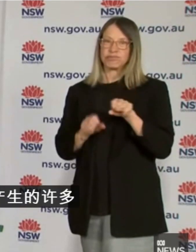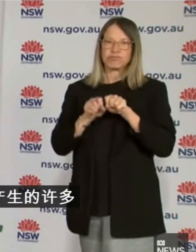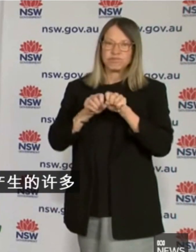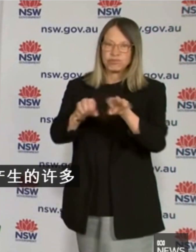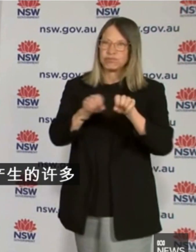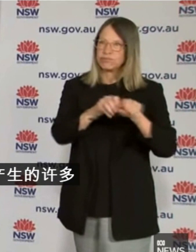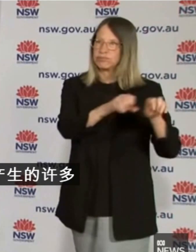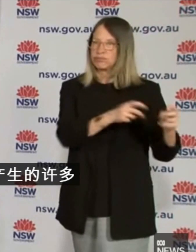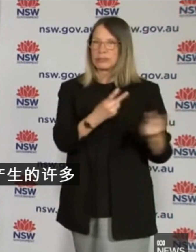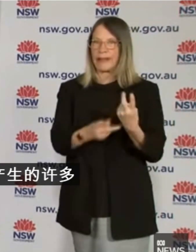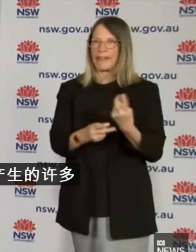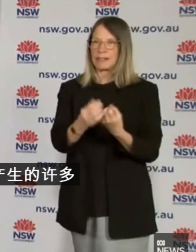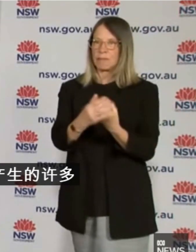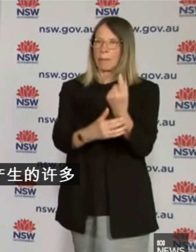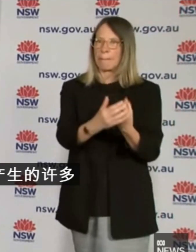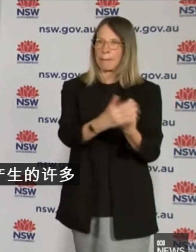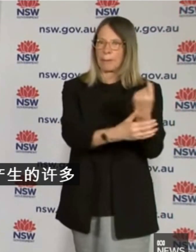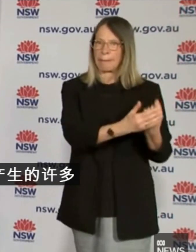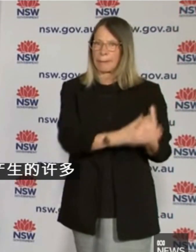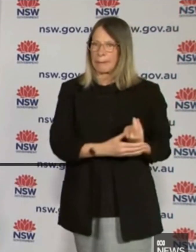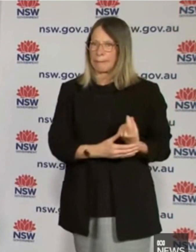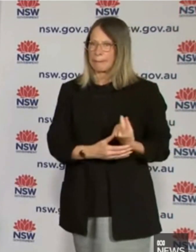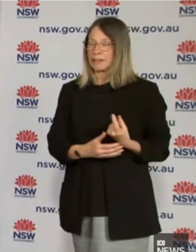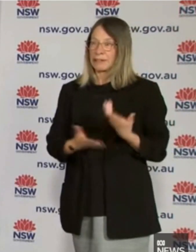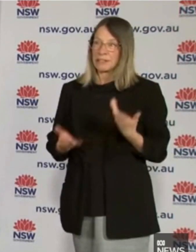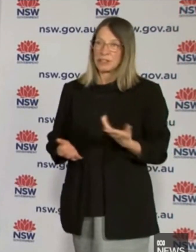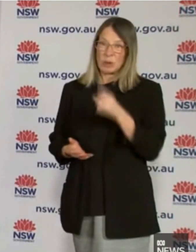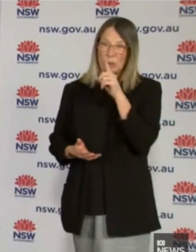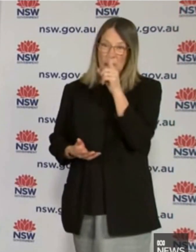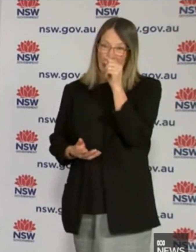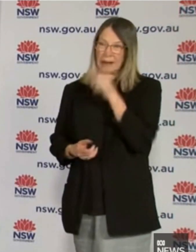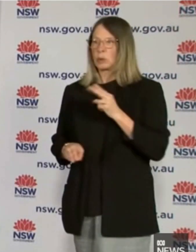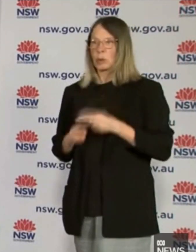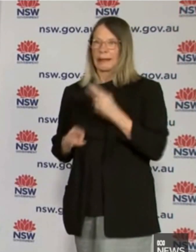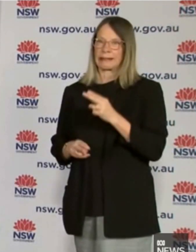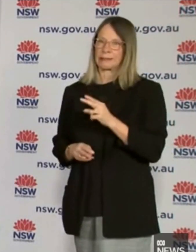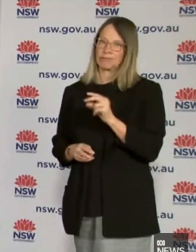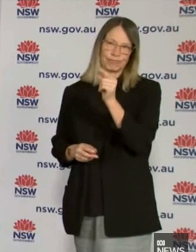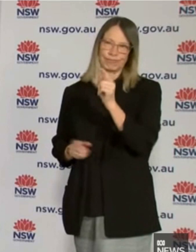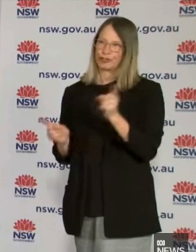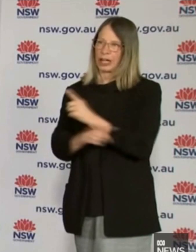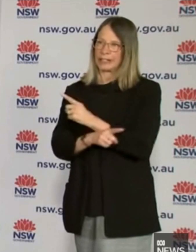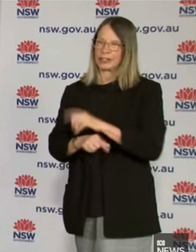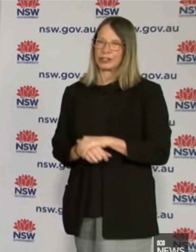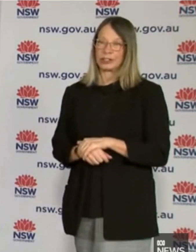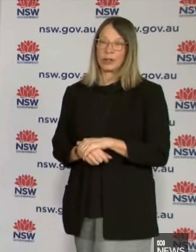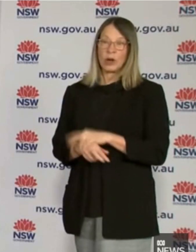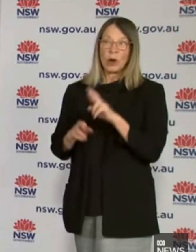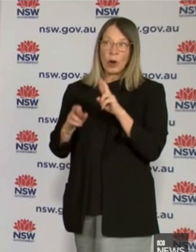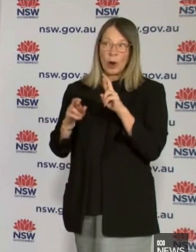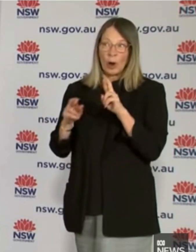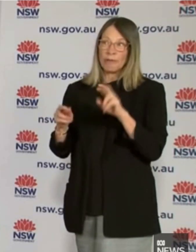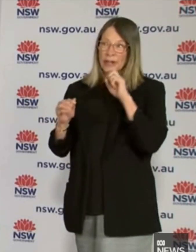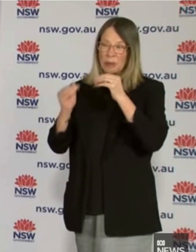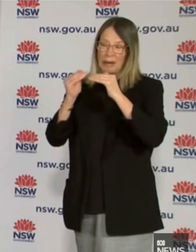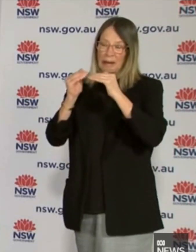and a number of other cases that flow from it. So things can change at any time. I'm hopeful that we will see a baseline lower